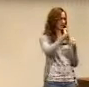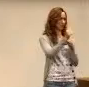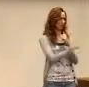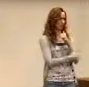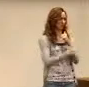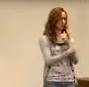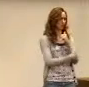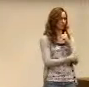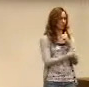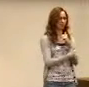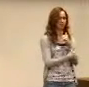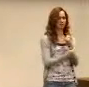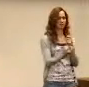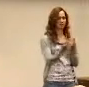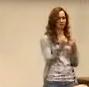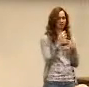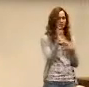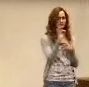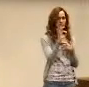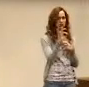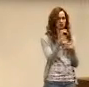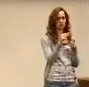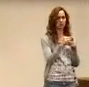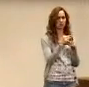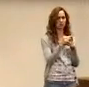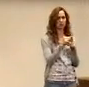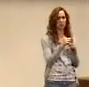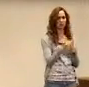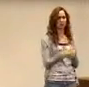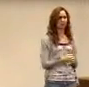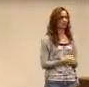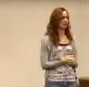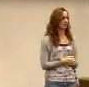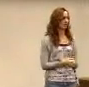general. Justin, come preach the word.